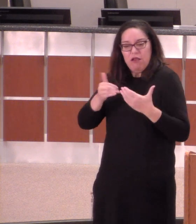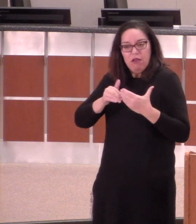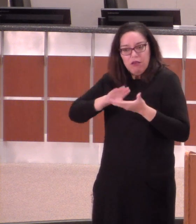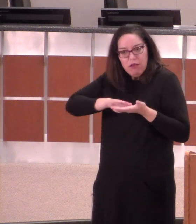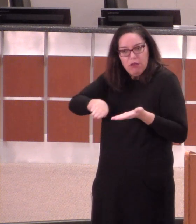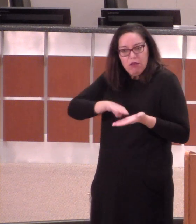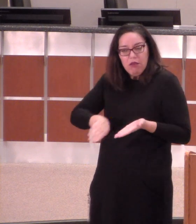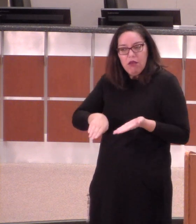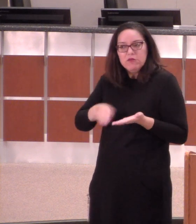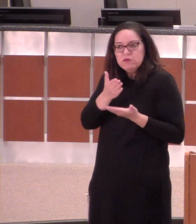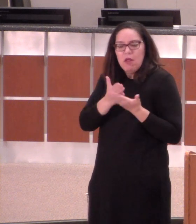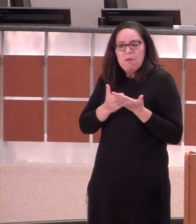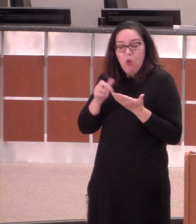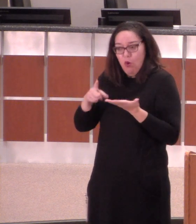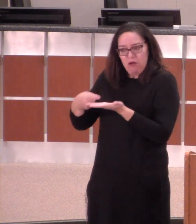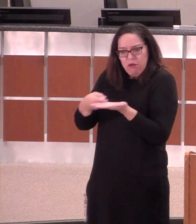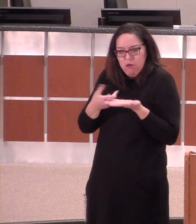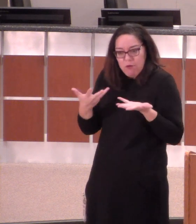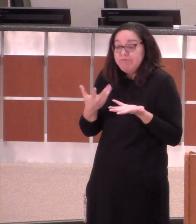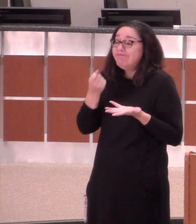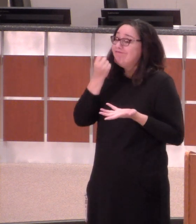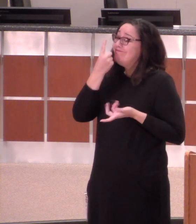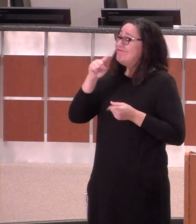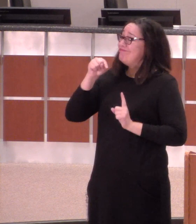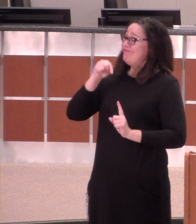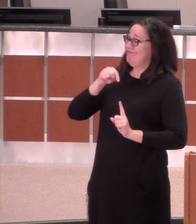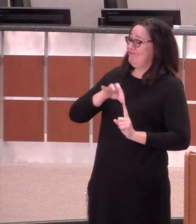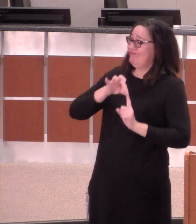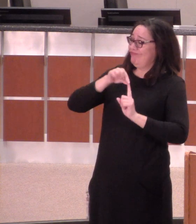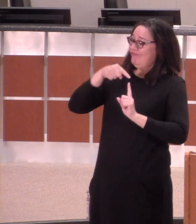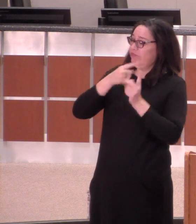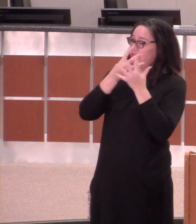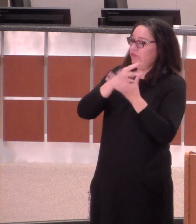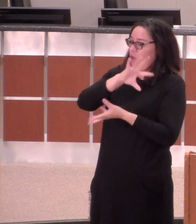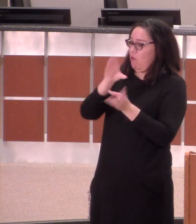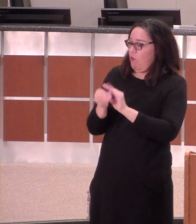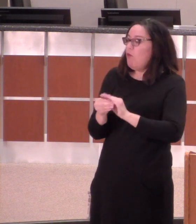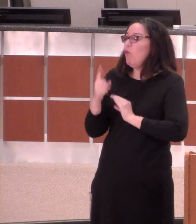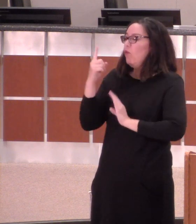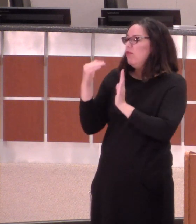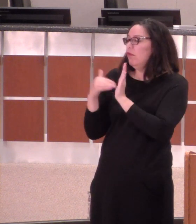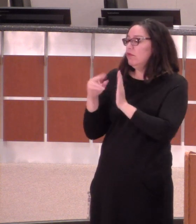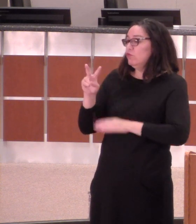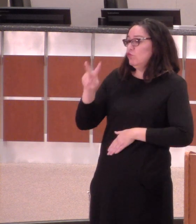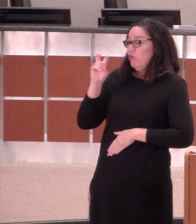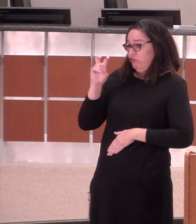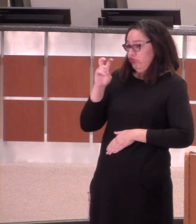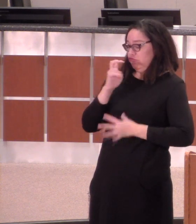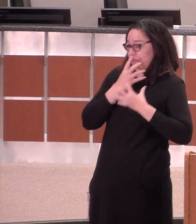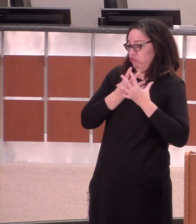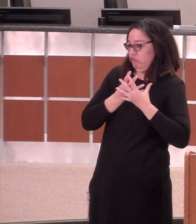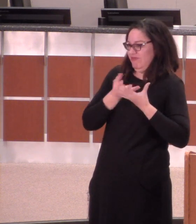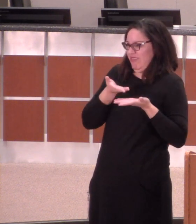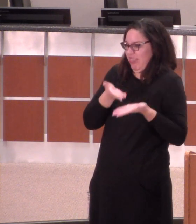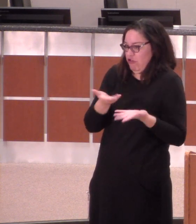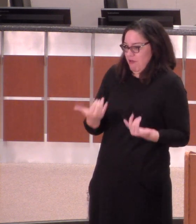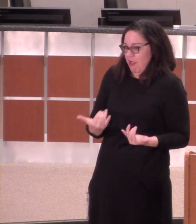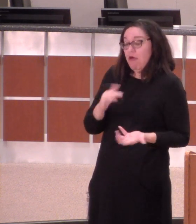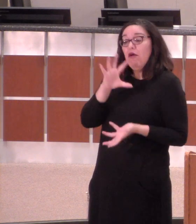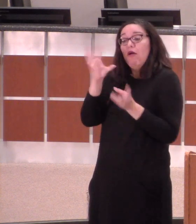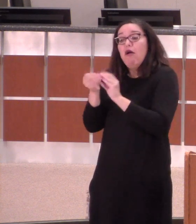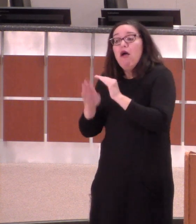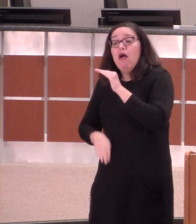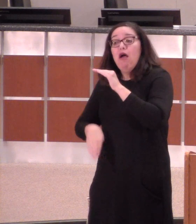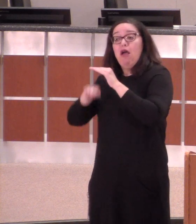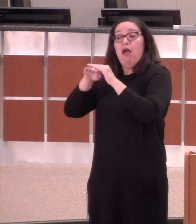to. We have, that particular jail has 1,200 inmates. Total jail capacity for our system is